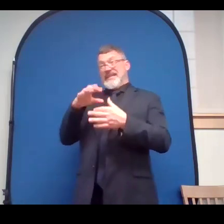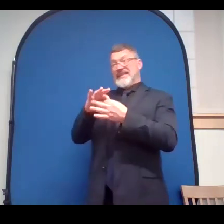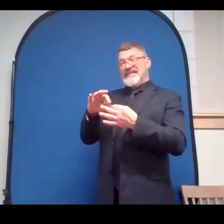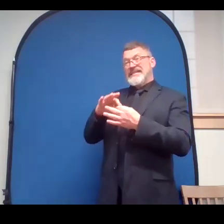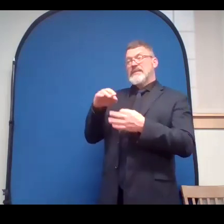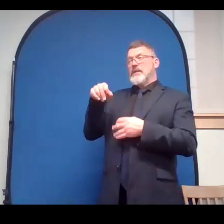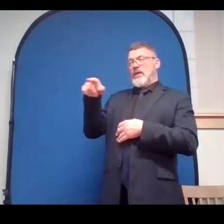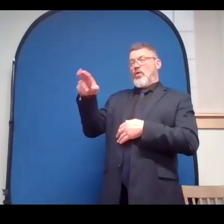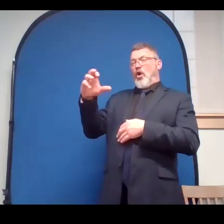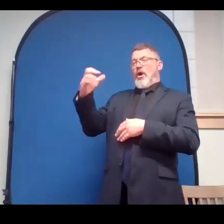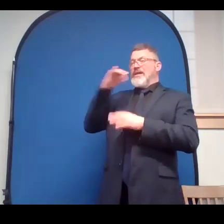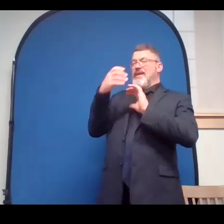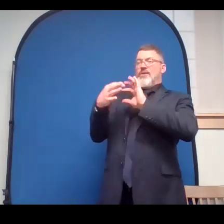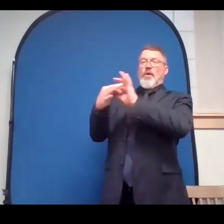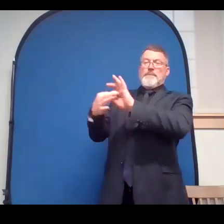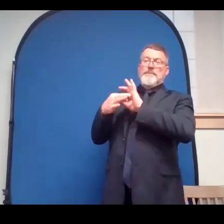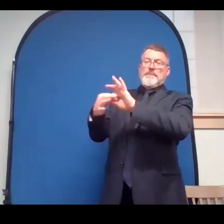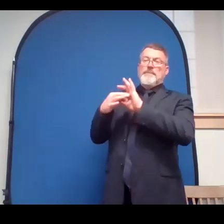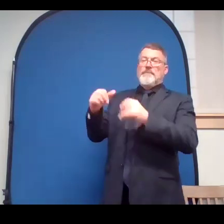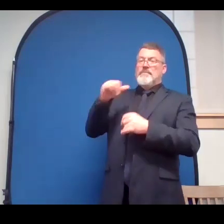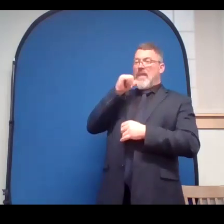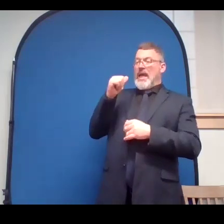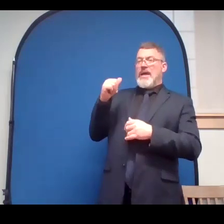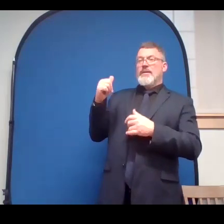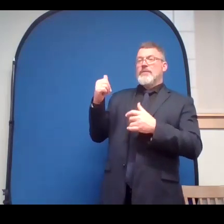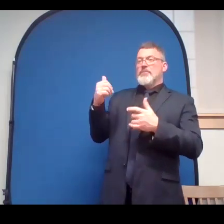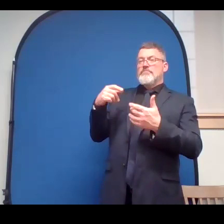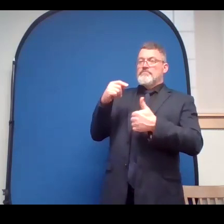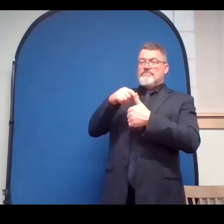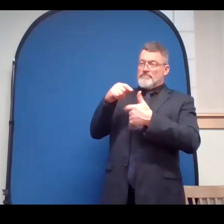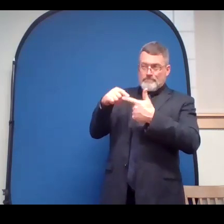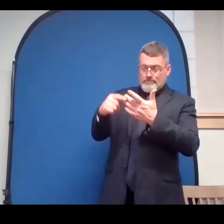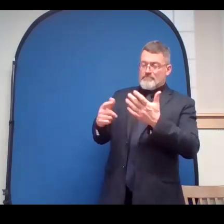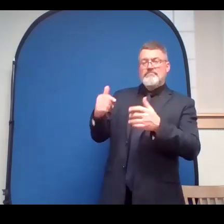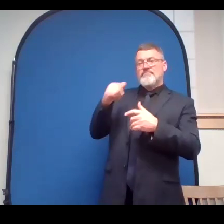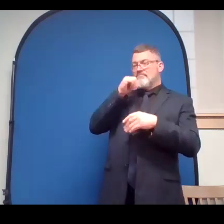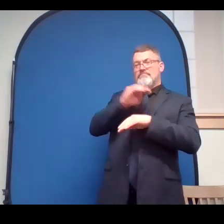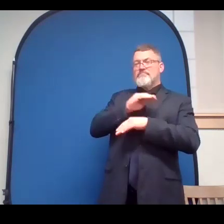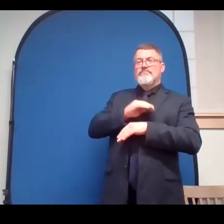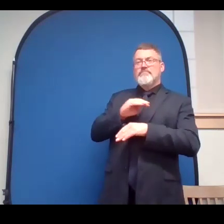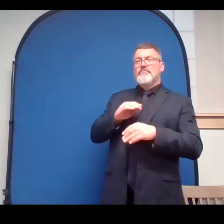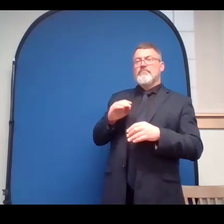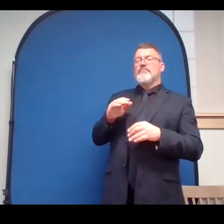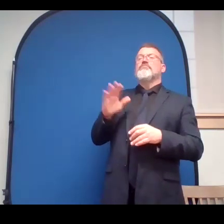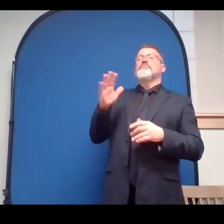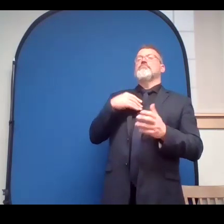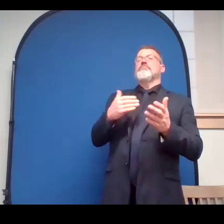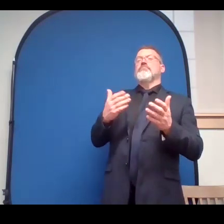of U's or unsatisfactory attendance or unauthorized absence, I'm sorry, then he would